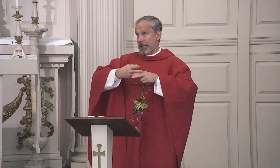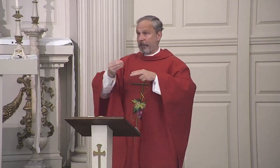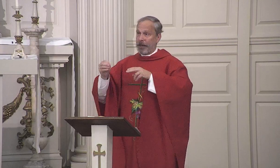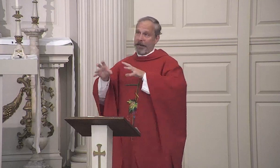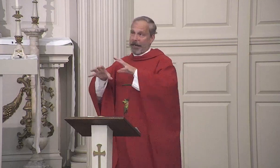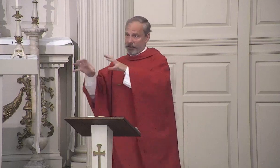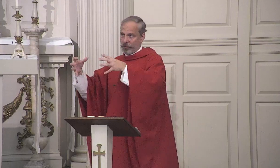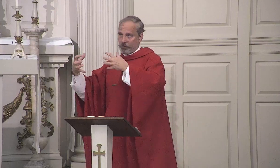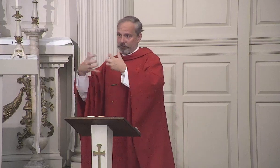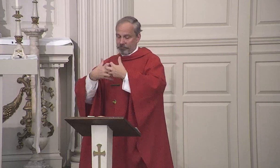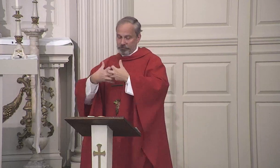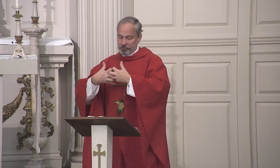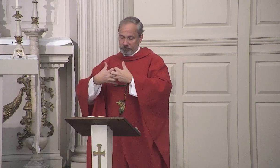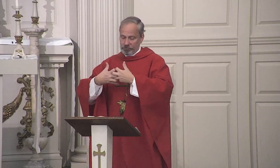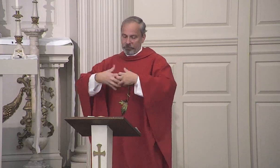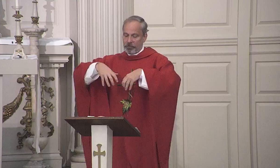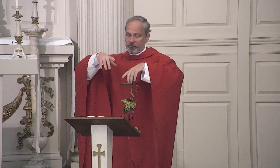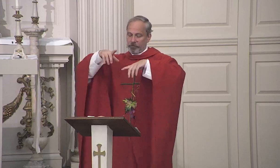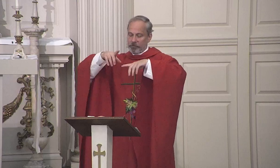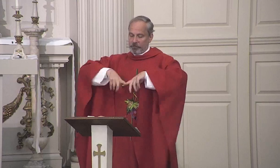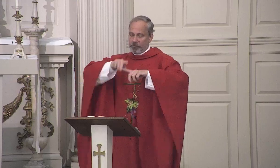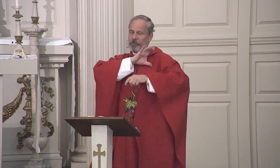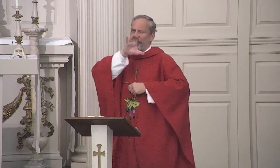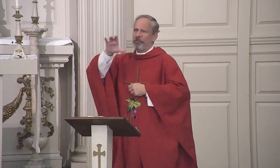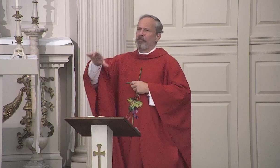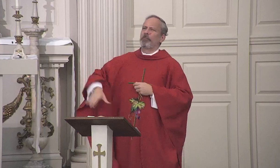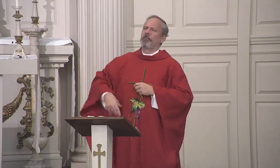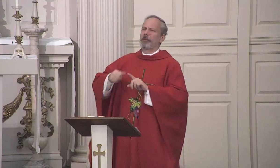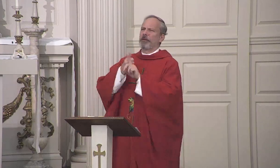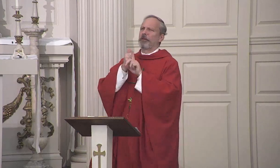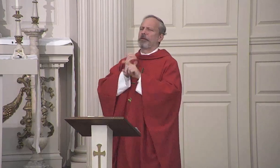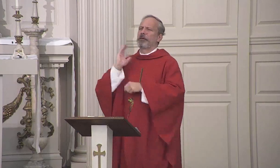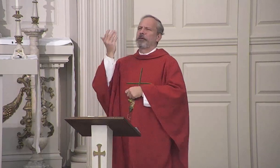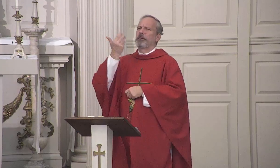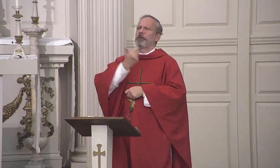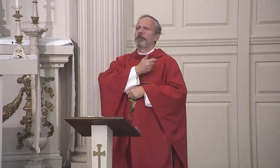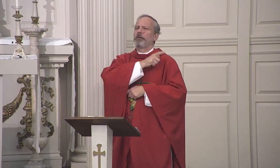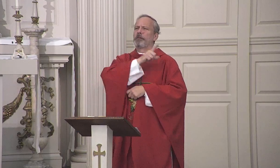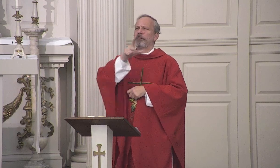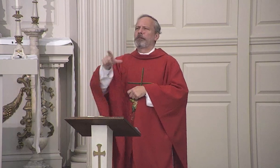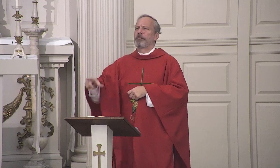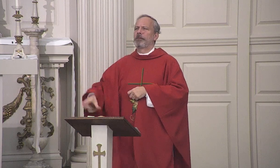Through Christ our Lord.